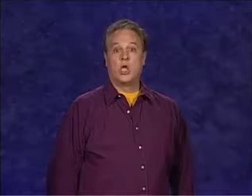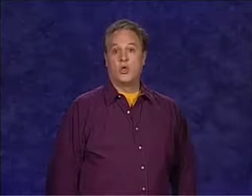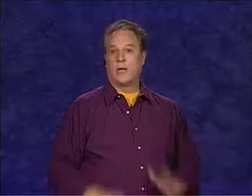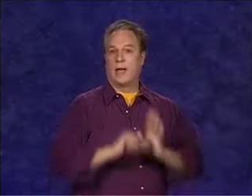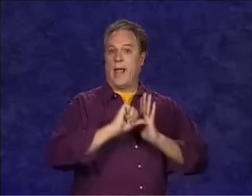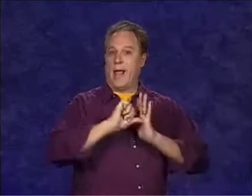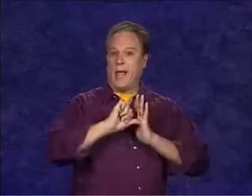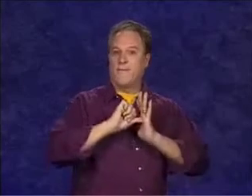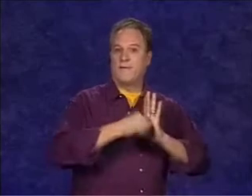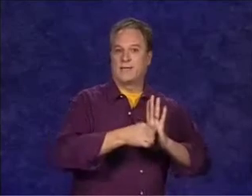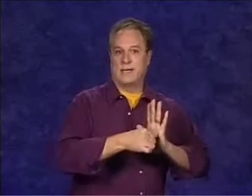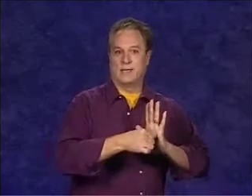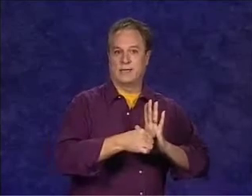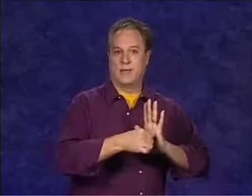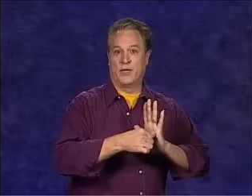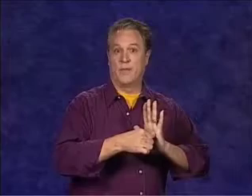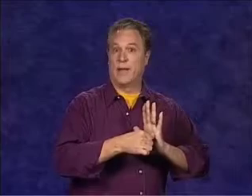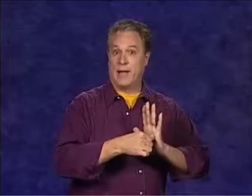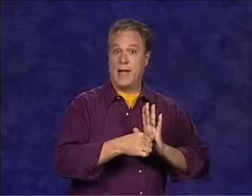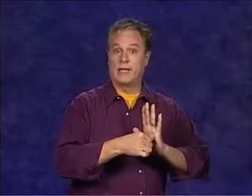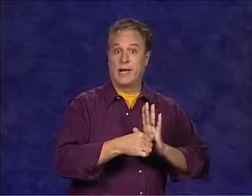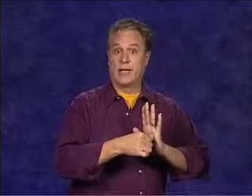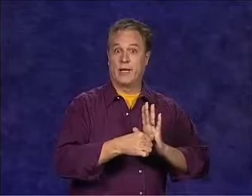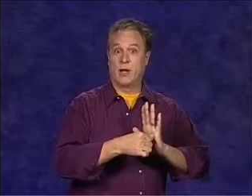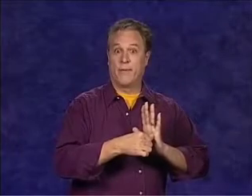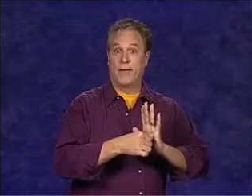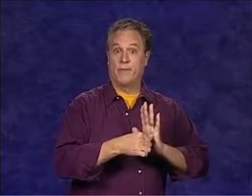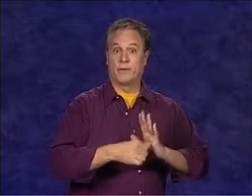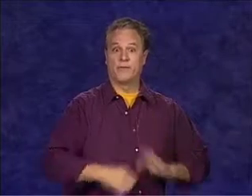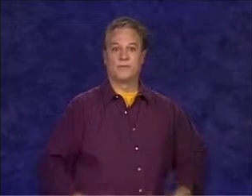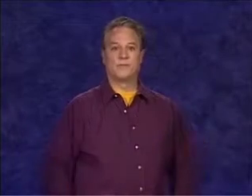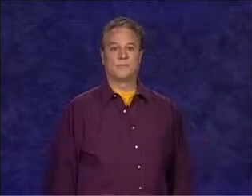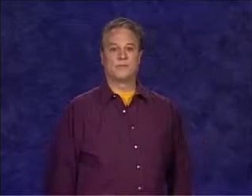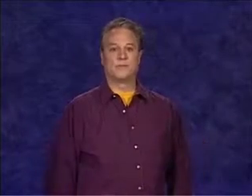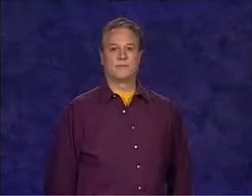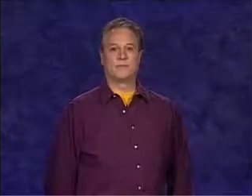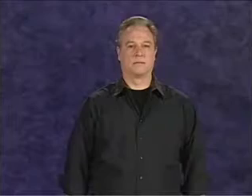You can emphasize something by highlighting it on paper.